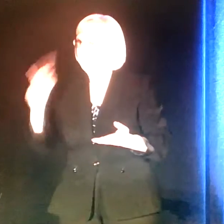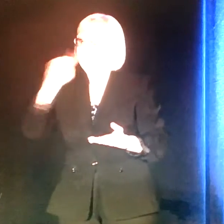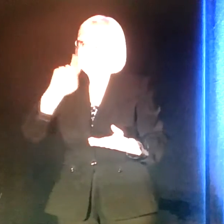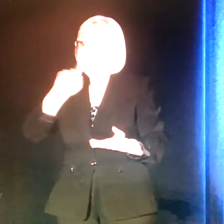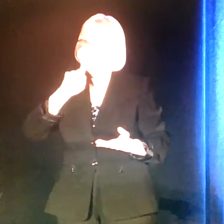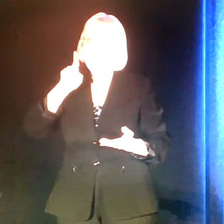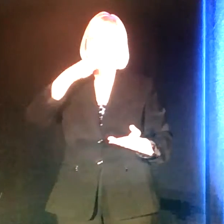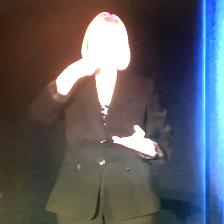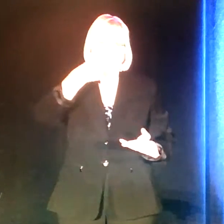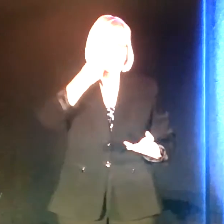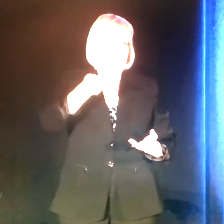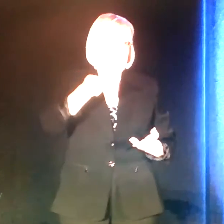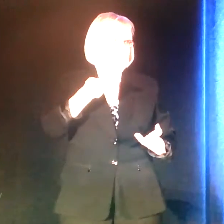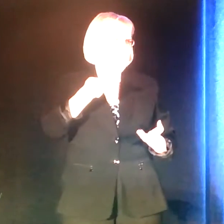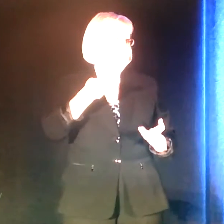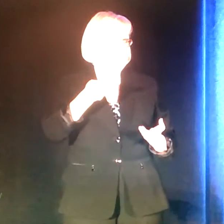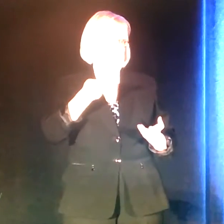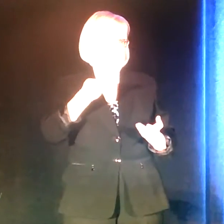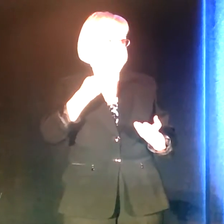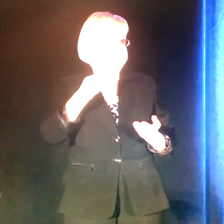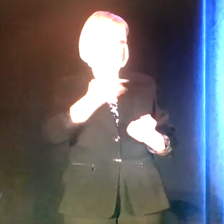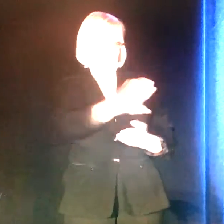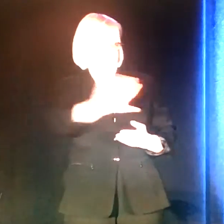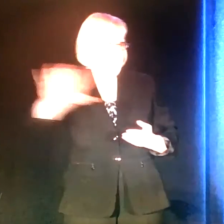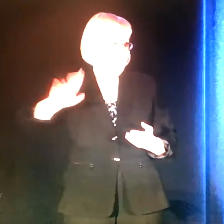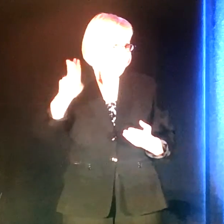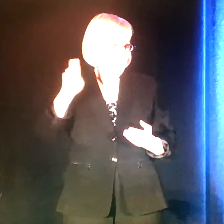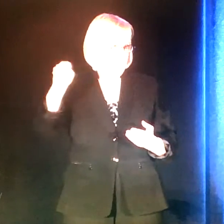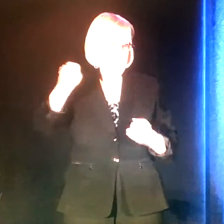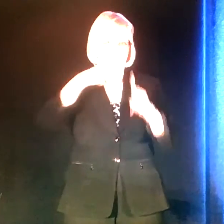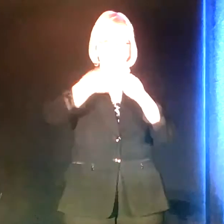What do you need? Who's here? Who's deaf? Who's hearing?